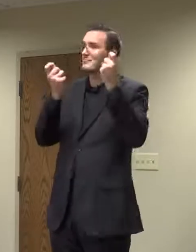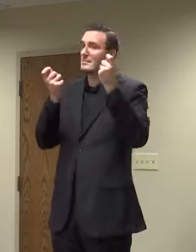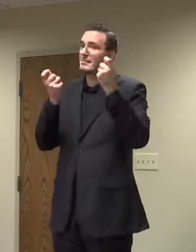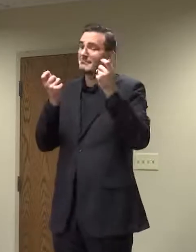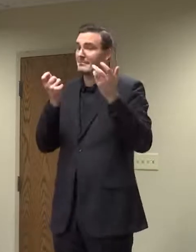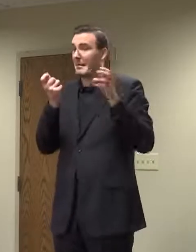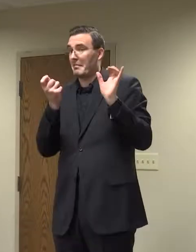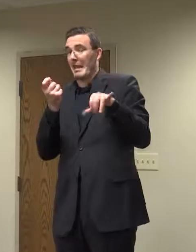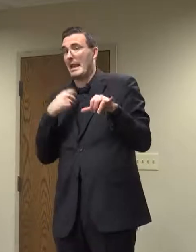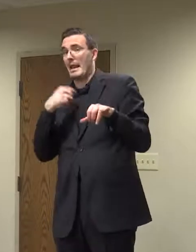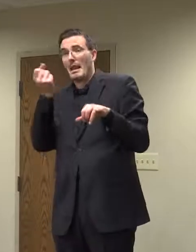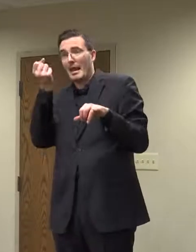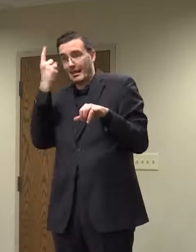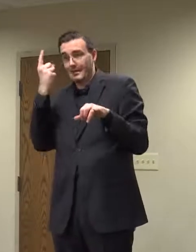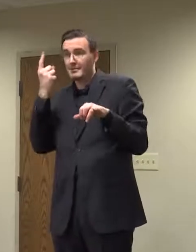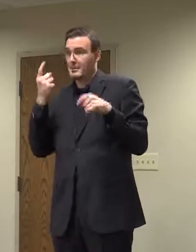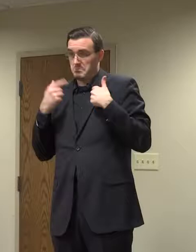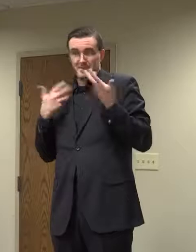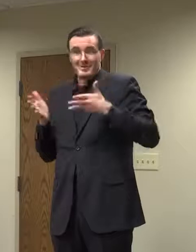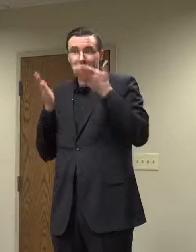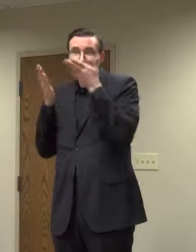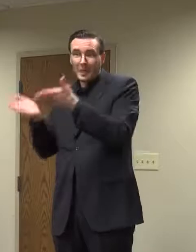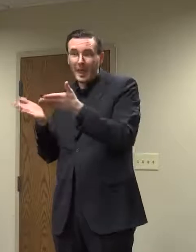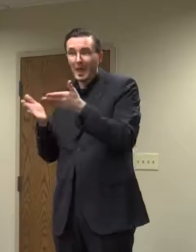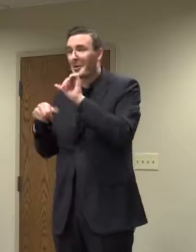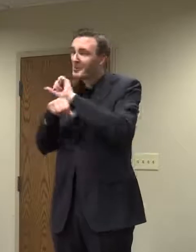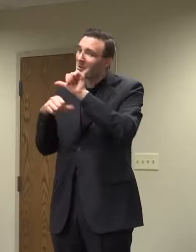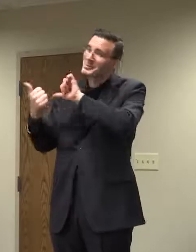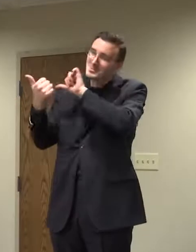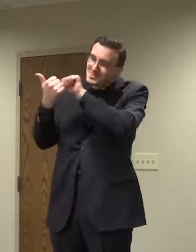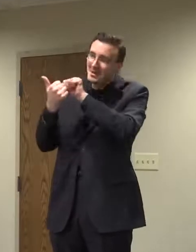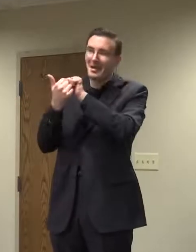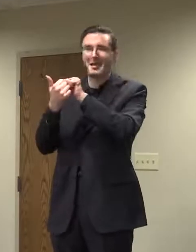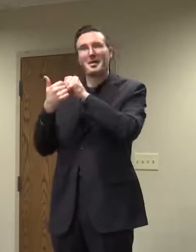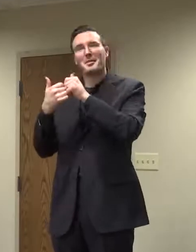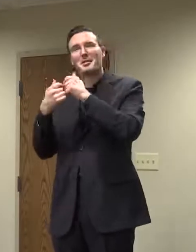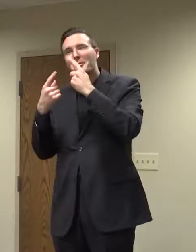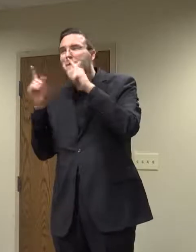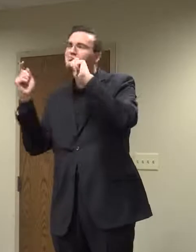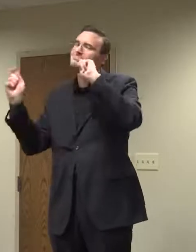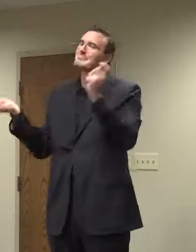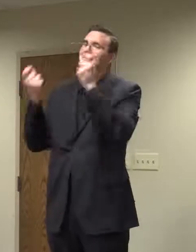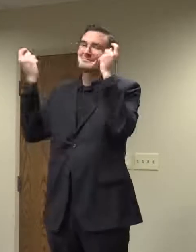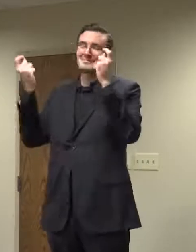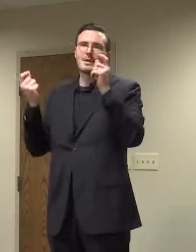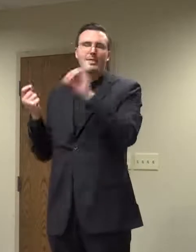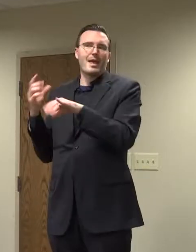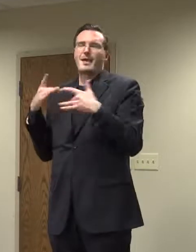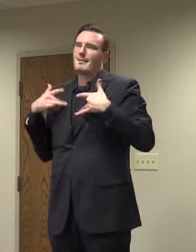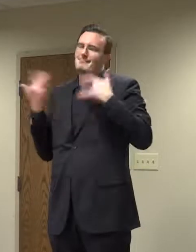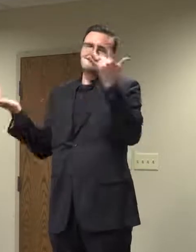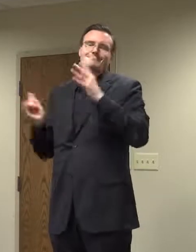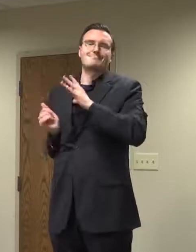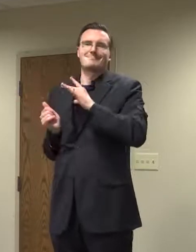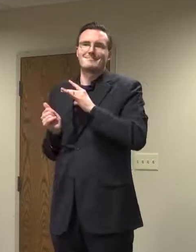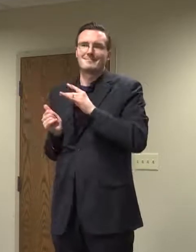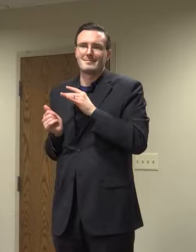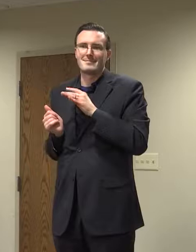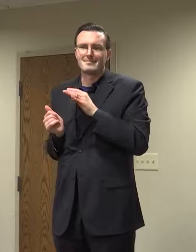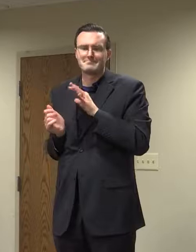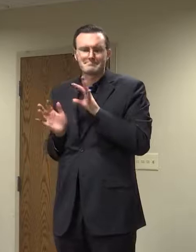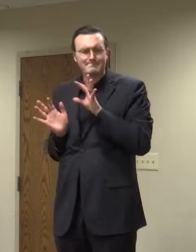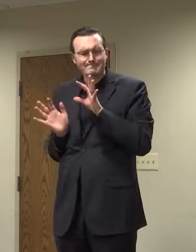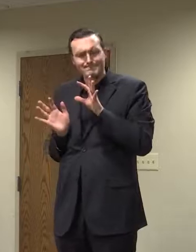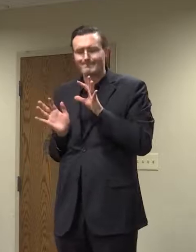There's nothing better than those celebrations with people you've worked so hard with. My thing is, I would urge anyone,